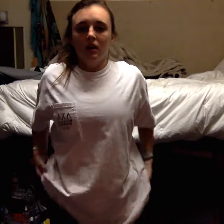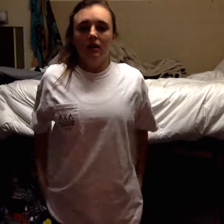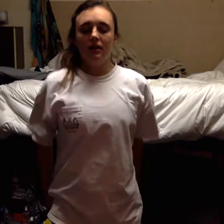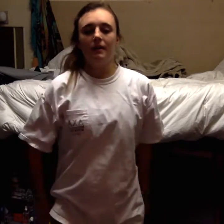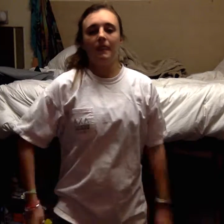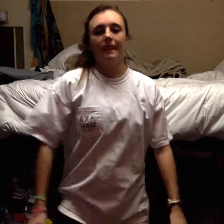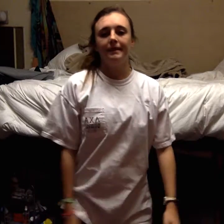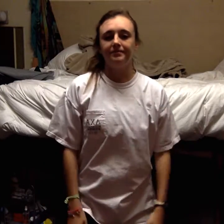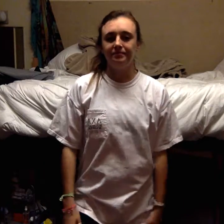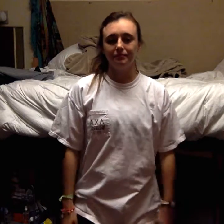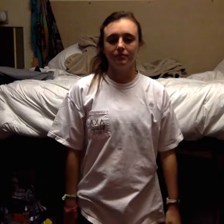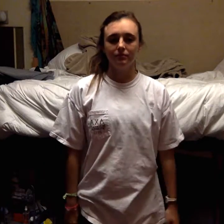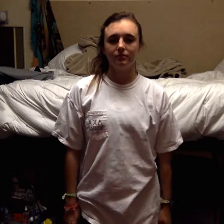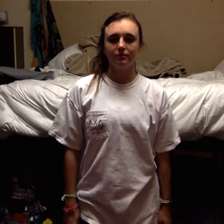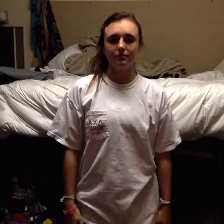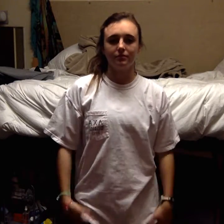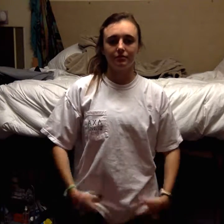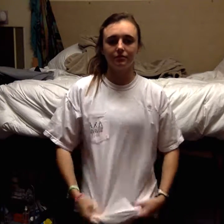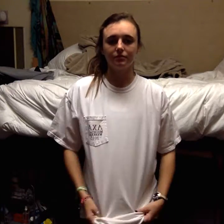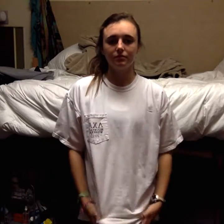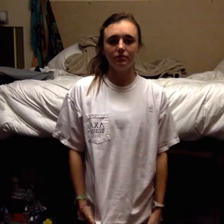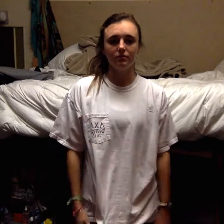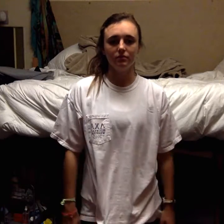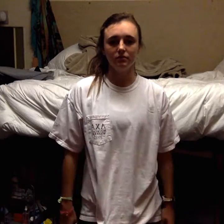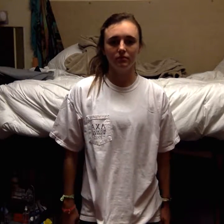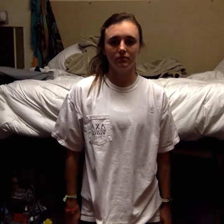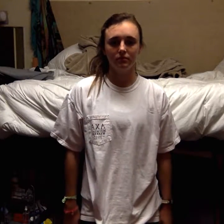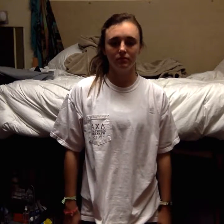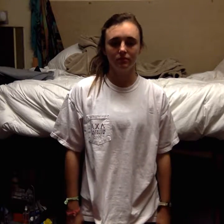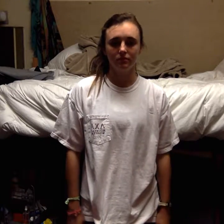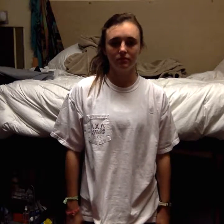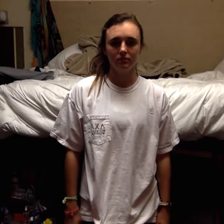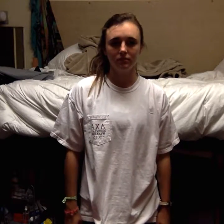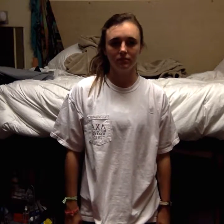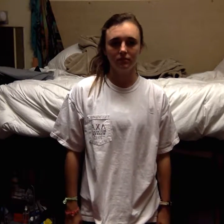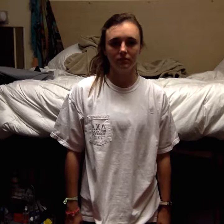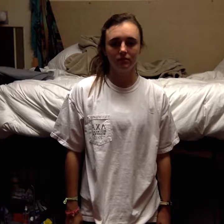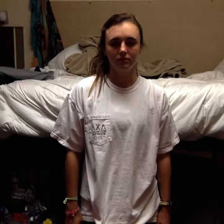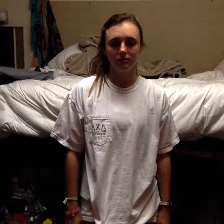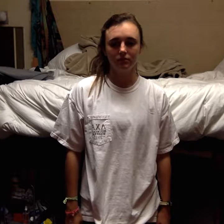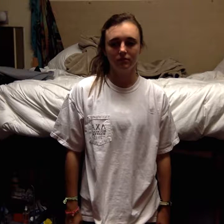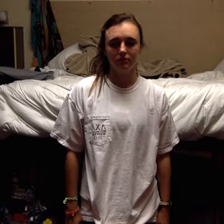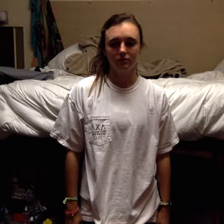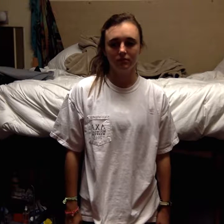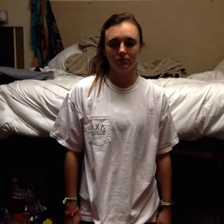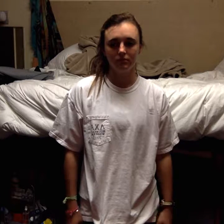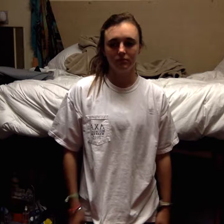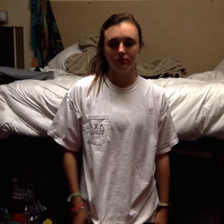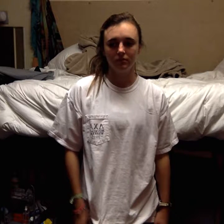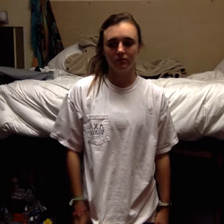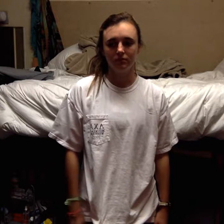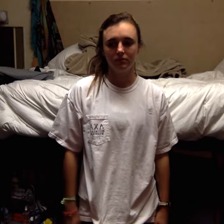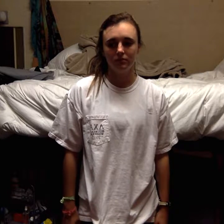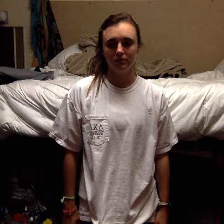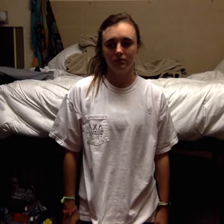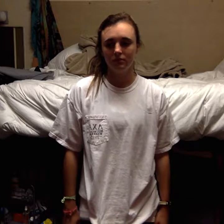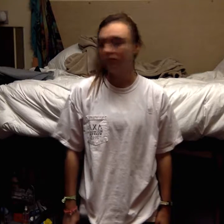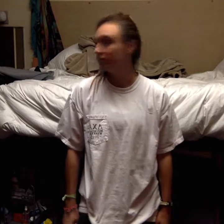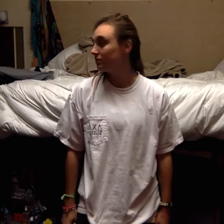2 for the dot and drop it. Okay, those are good, that's fine. Okay, this one's correct, that one's correct, but you